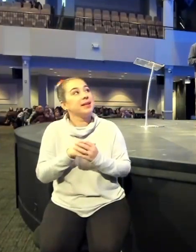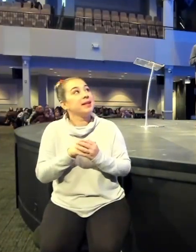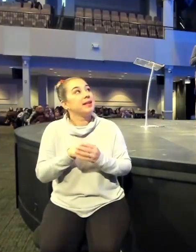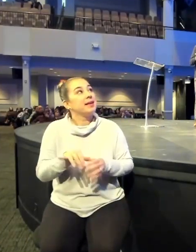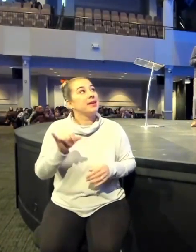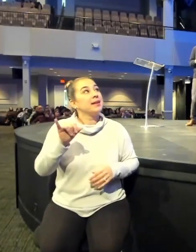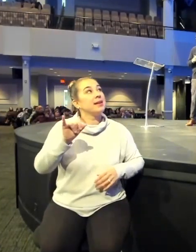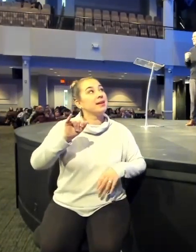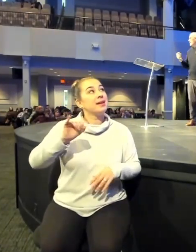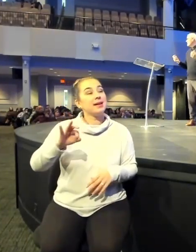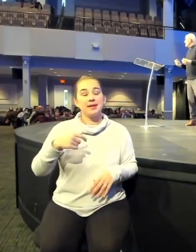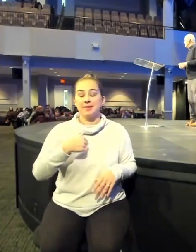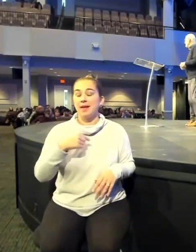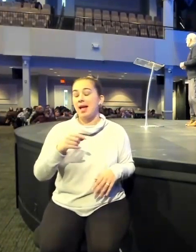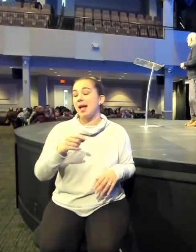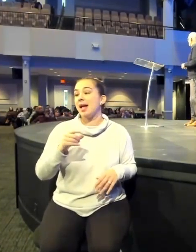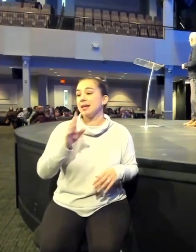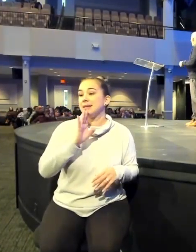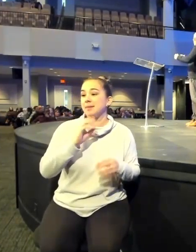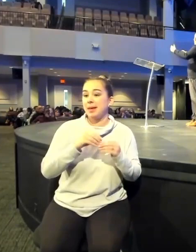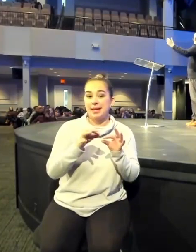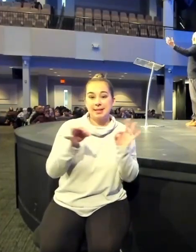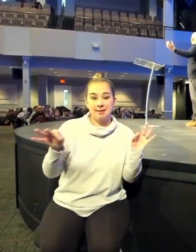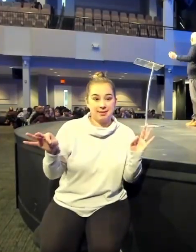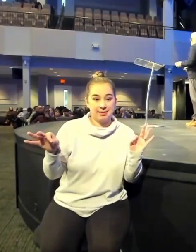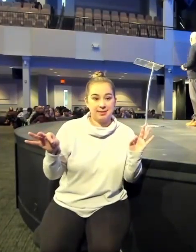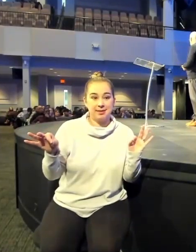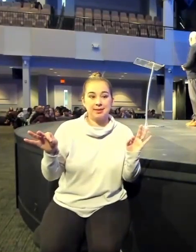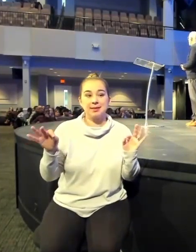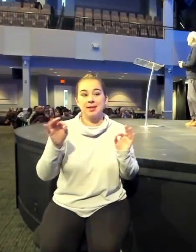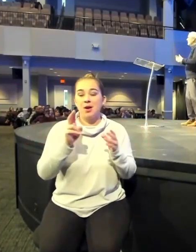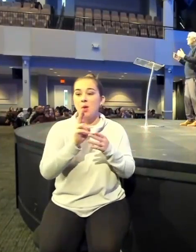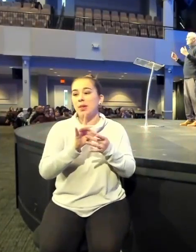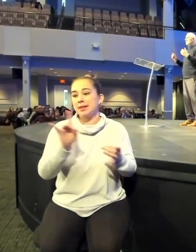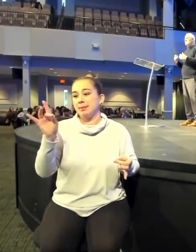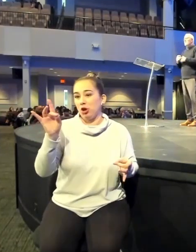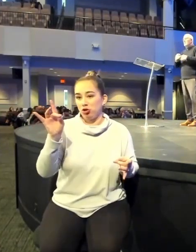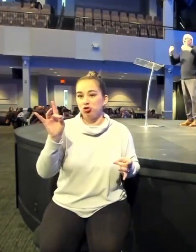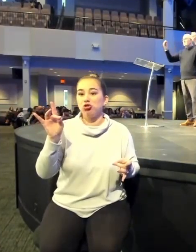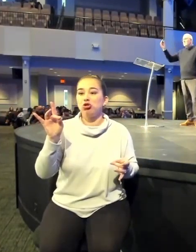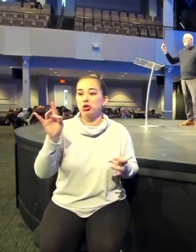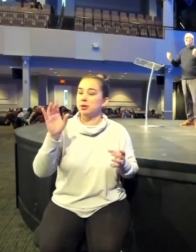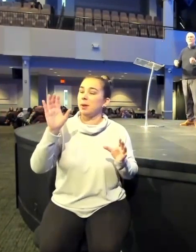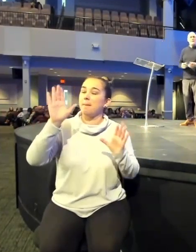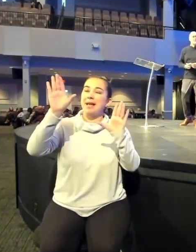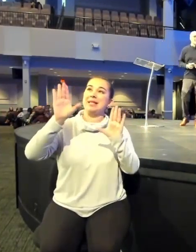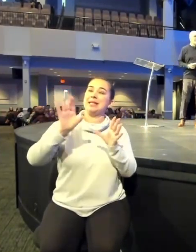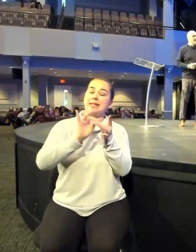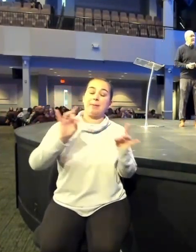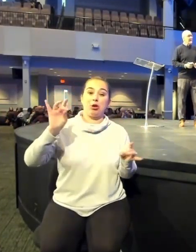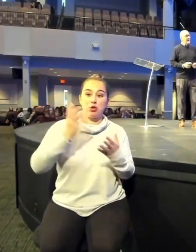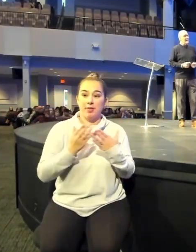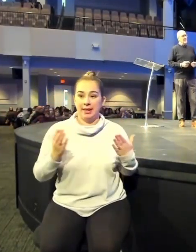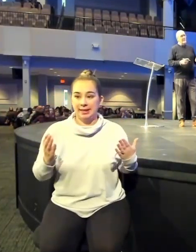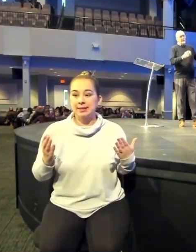If I speak in tongues, all these spiritual gifts, all these abilities to do these amazing spiritual things. But if I do all